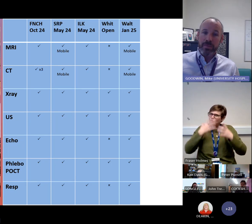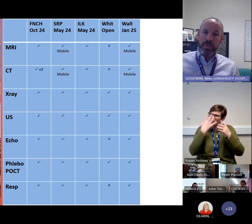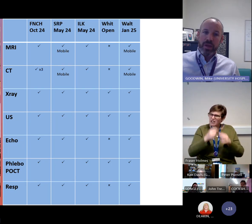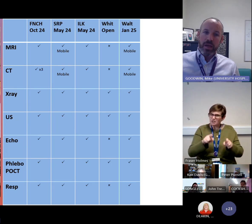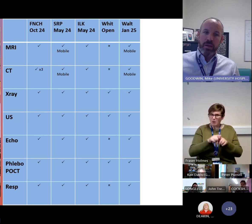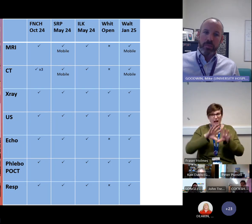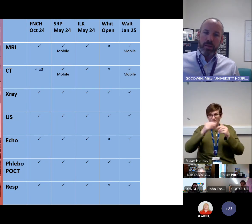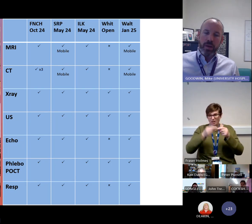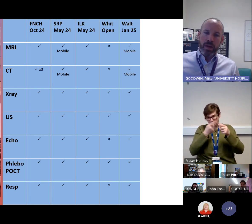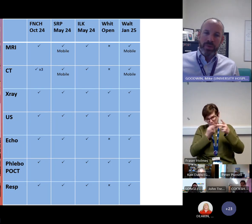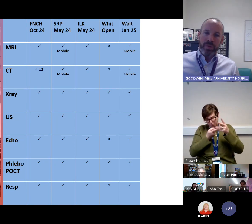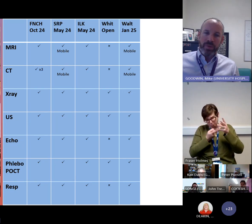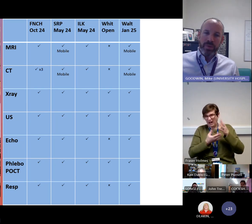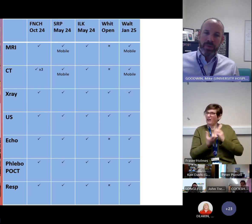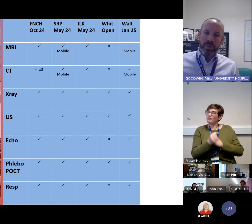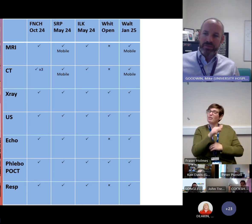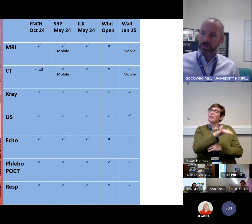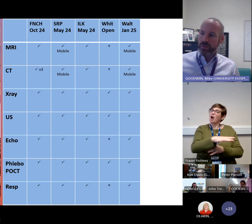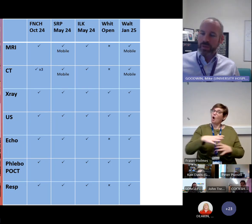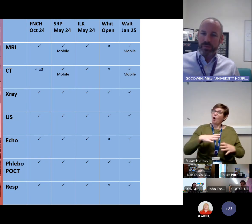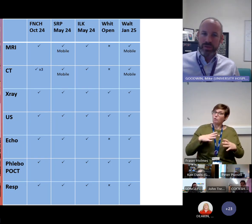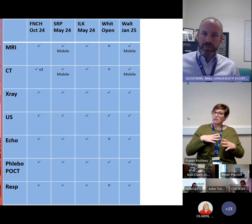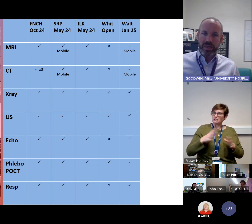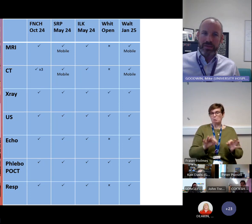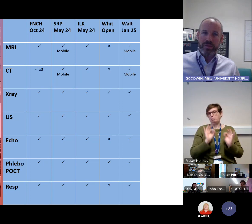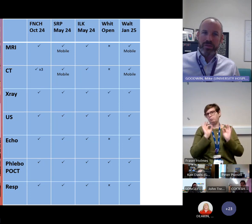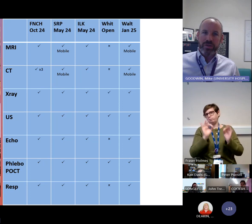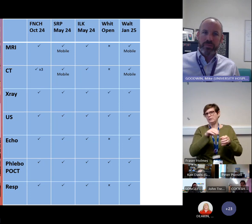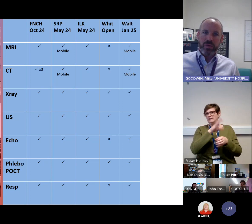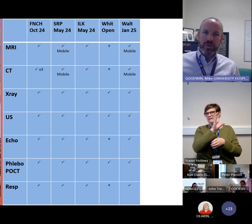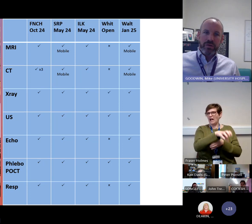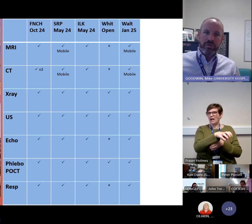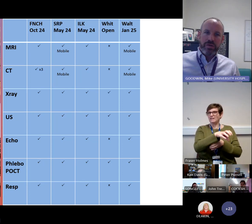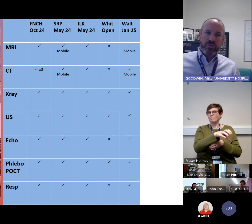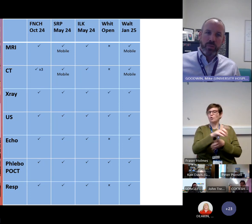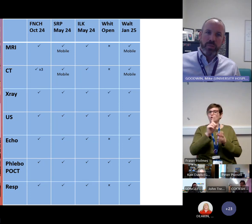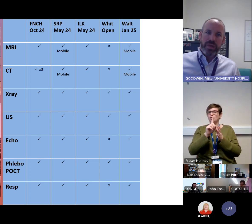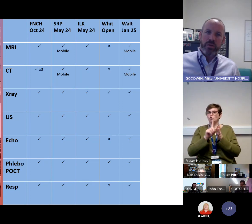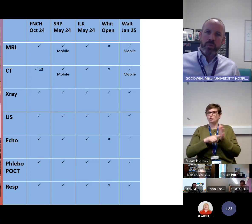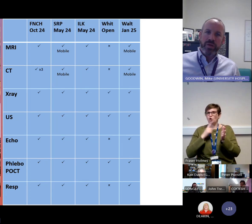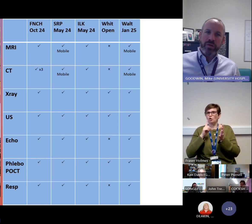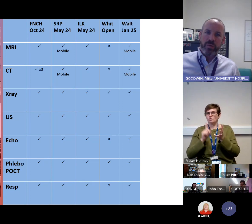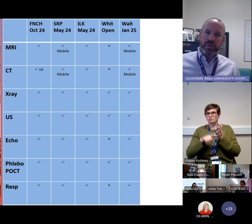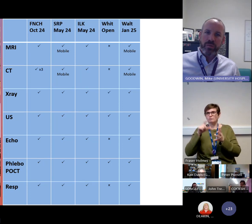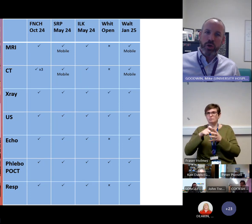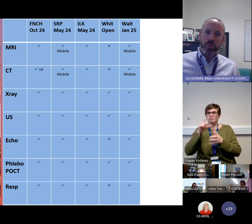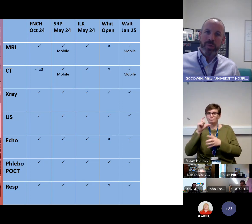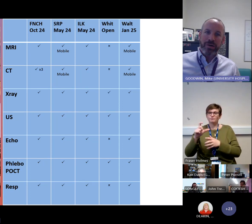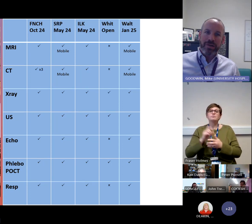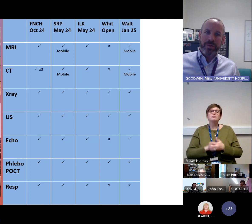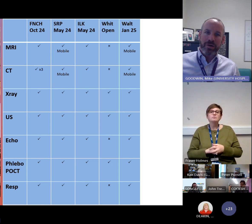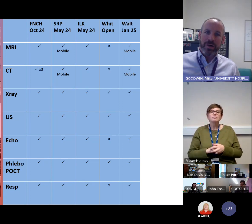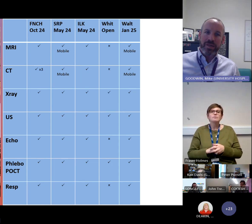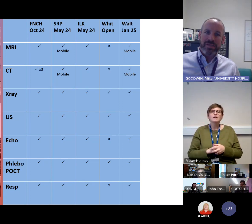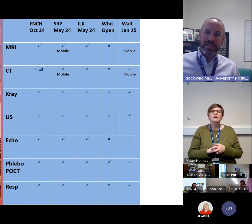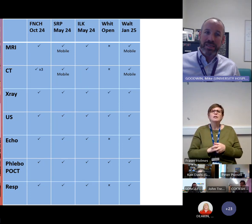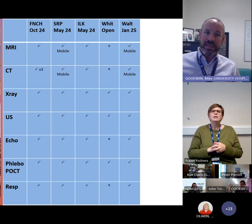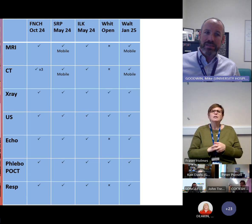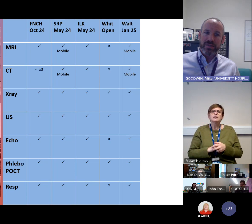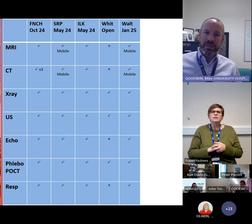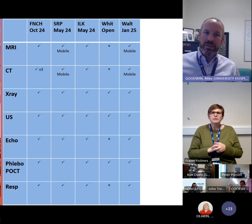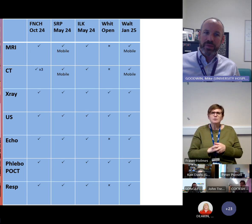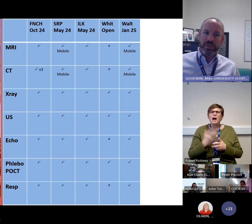that's a big site for Joined Up Care Derbyshire. For Sir Robert Peel, we're going with a mobile MRI